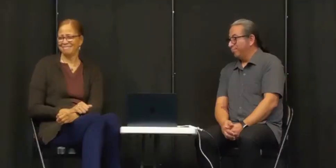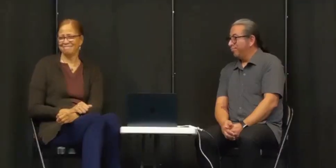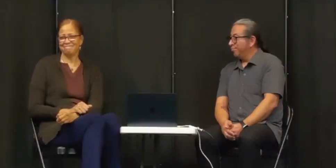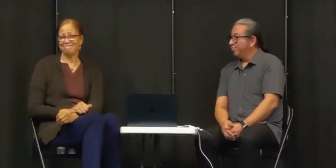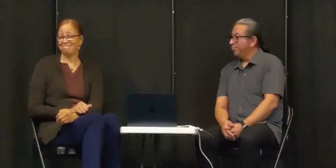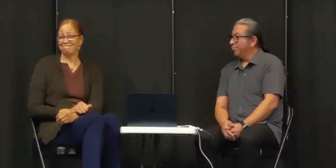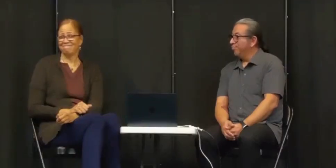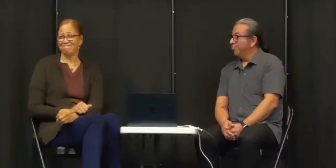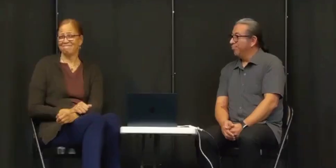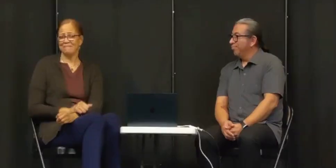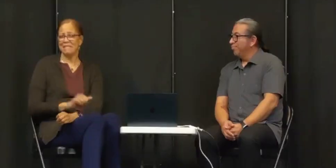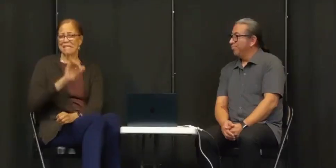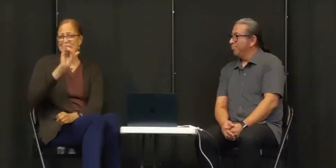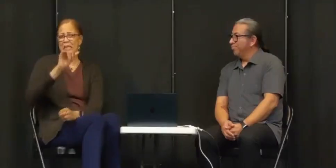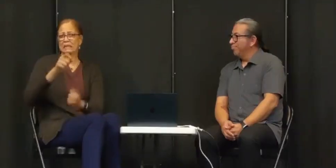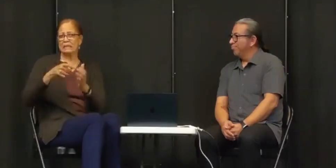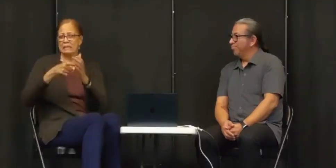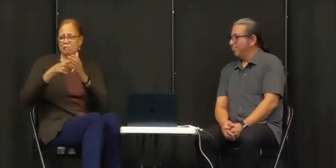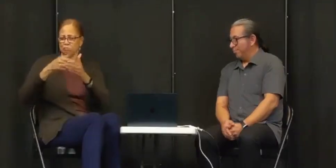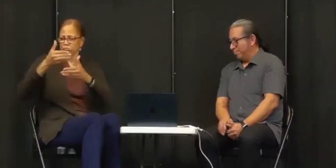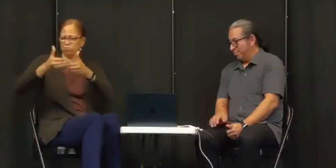again.